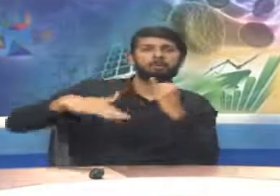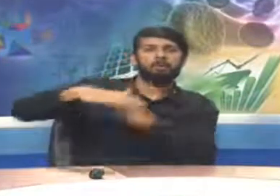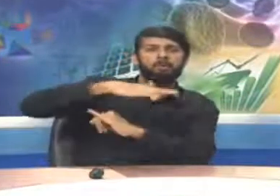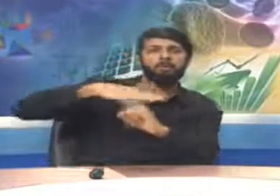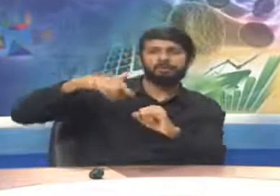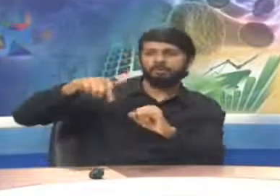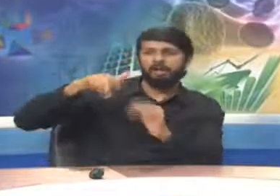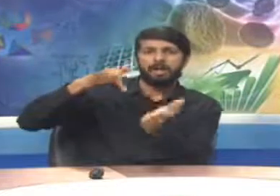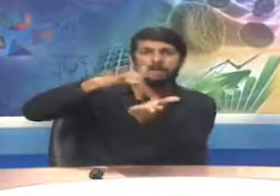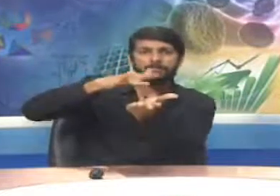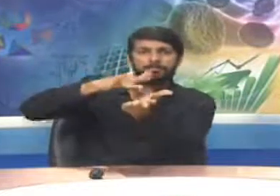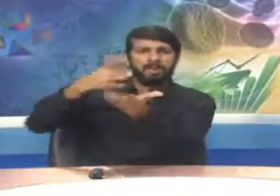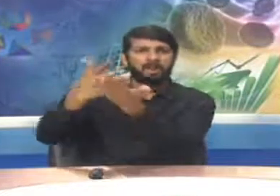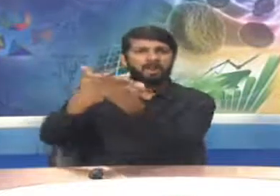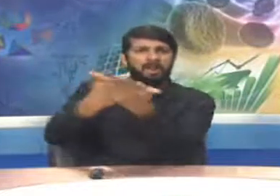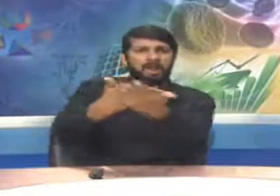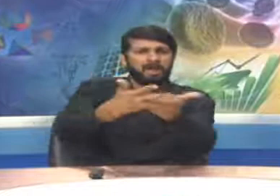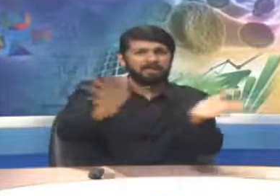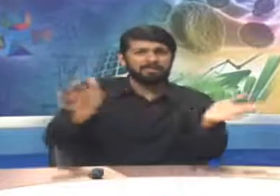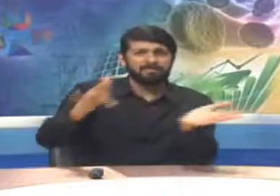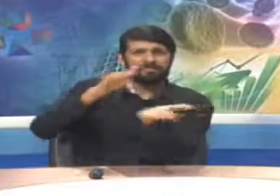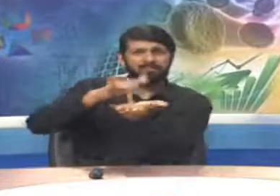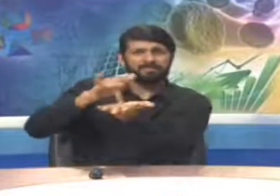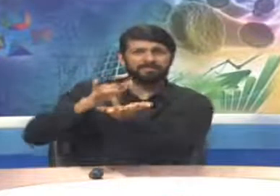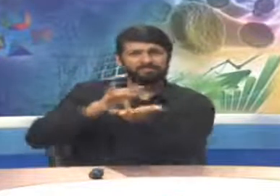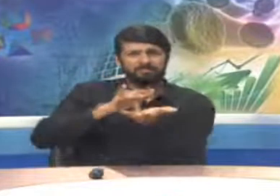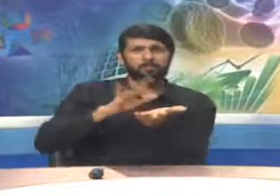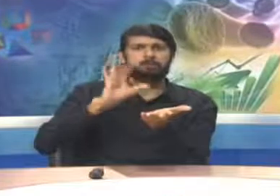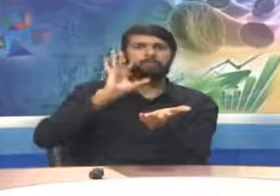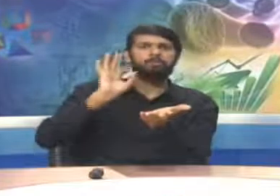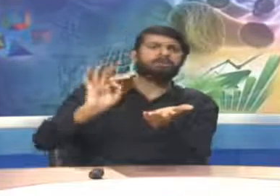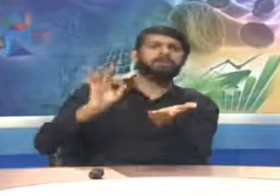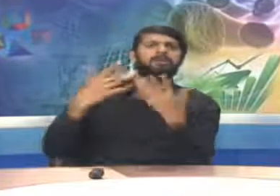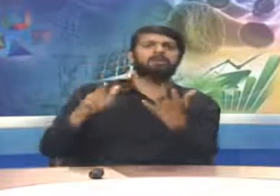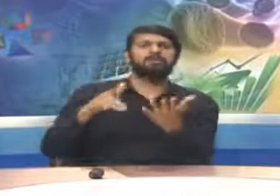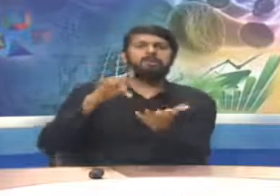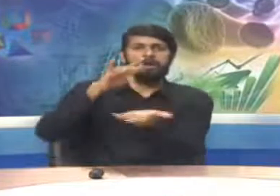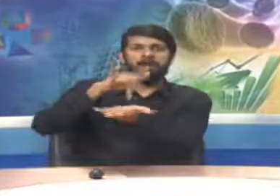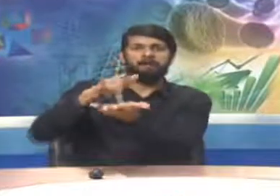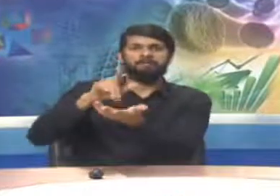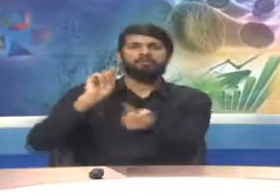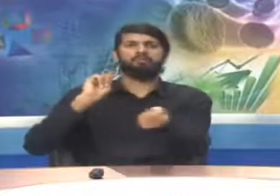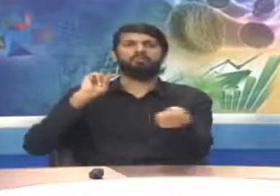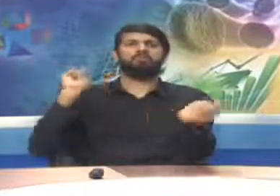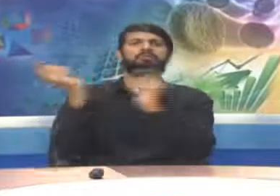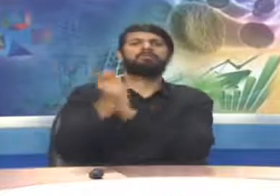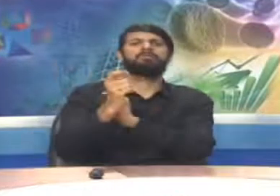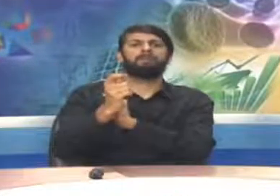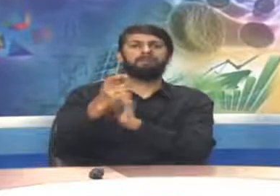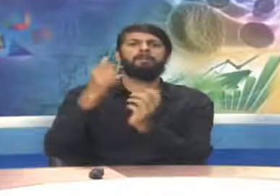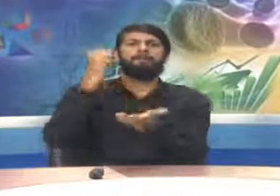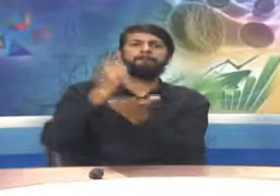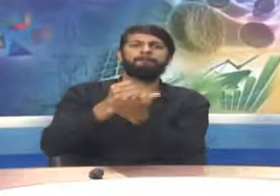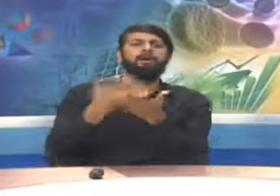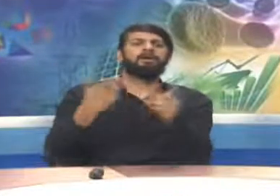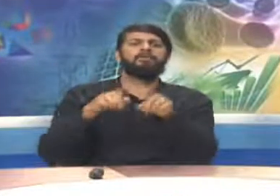dialectical materialism is the sum total of general principles which explain as